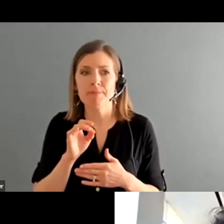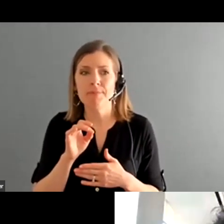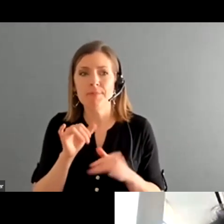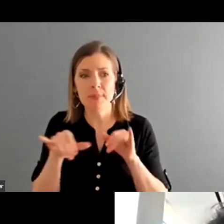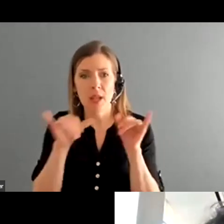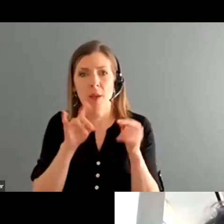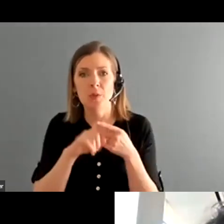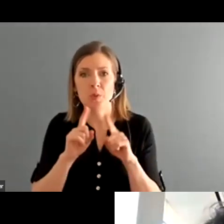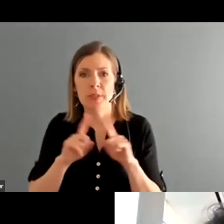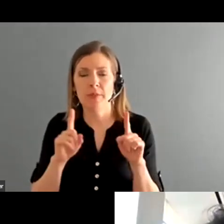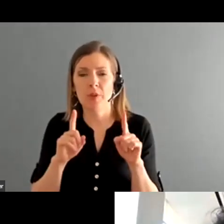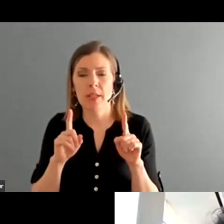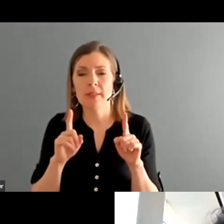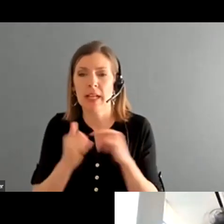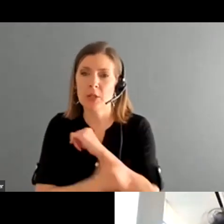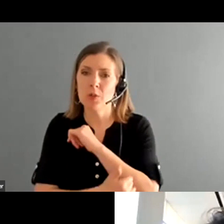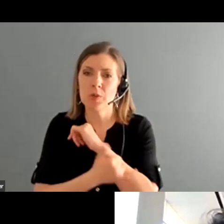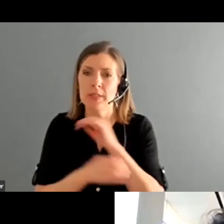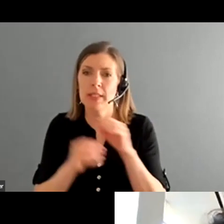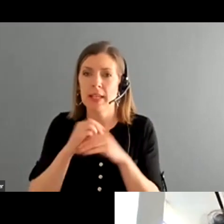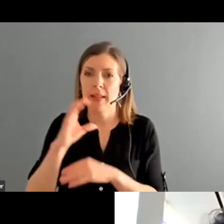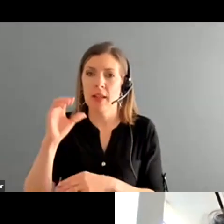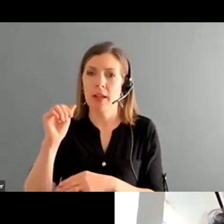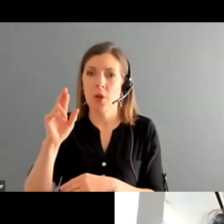common to different countries in the Caribbean.